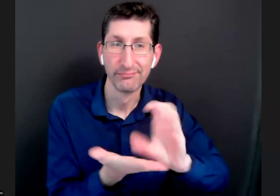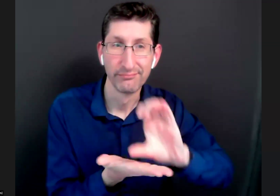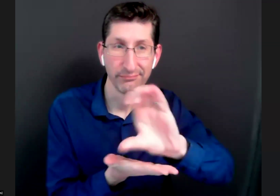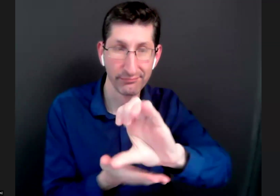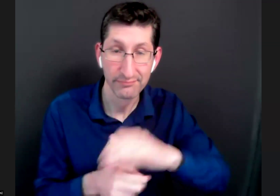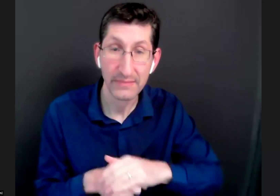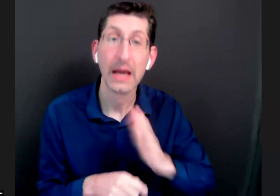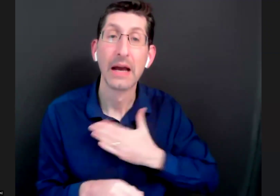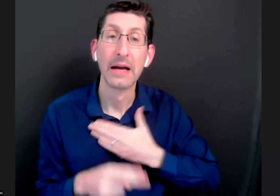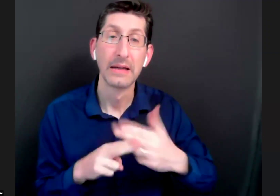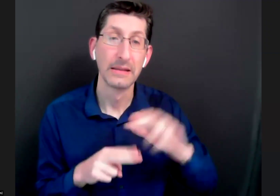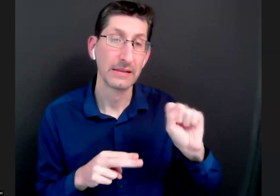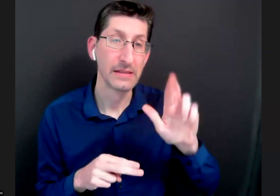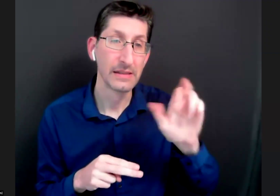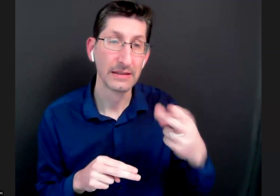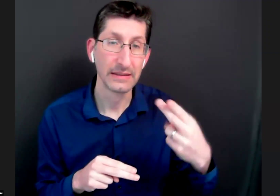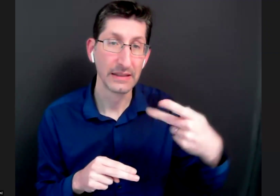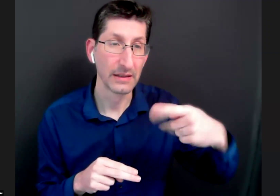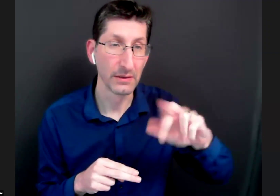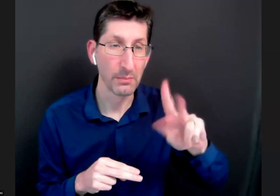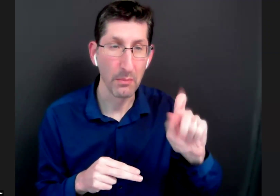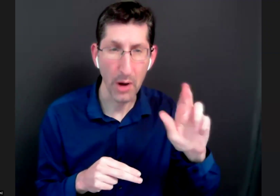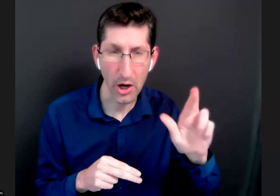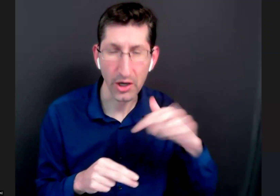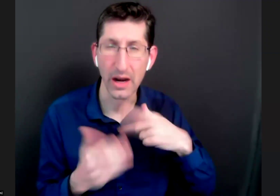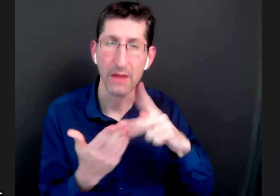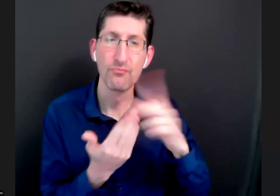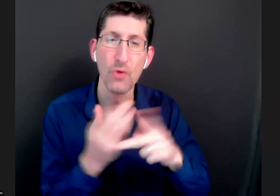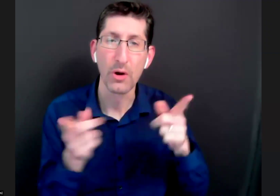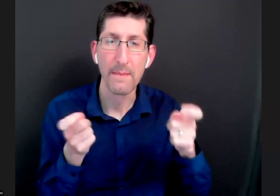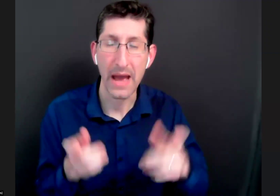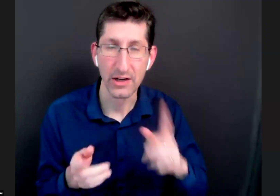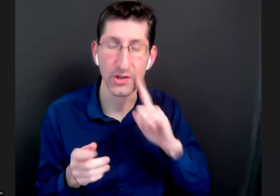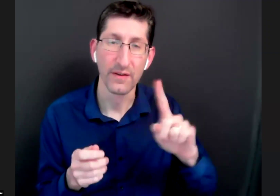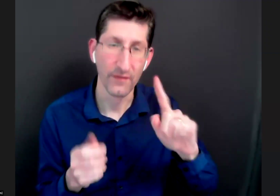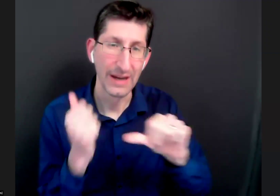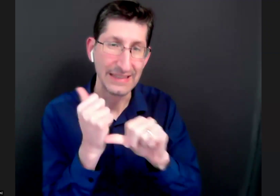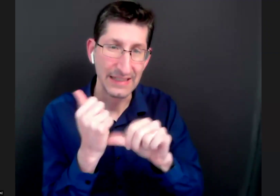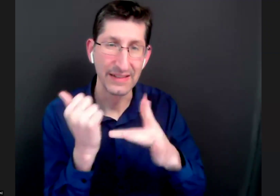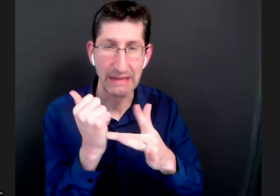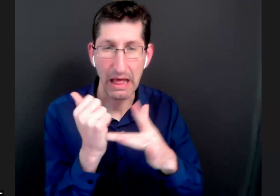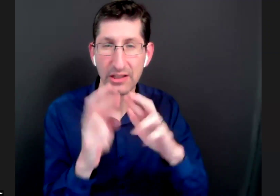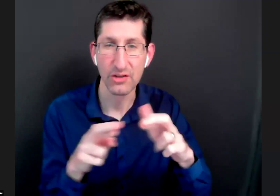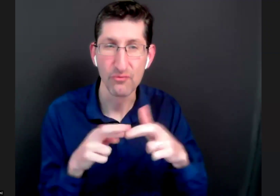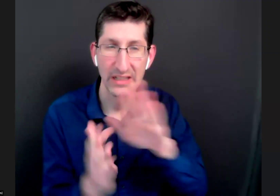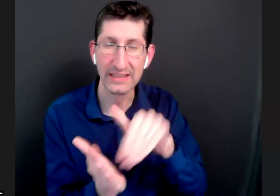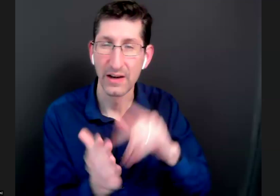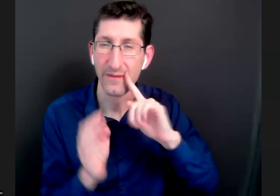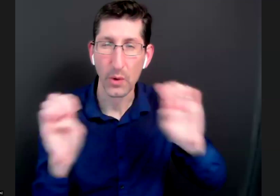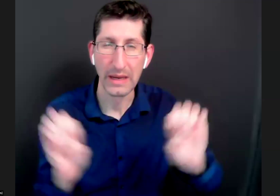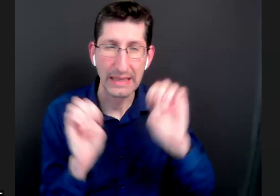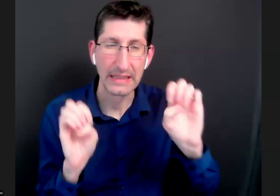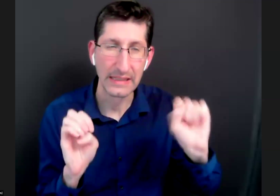My name is Sarah Parker, and I'm the program manager of the Assistive Technology Regional Centers at Easter Seals, Massachusetts.